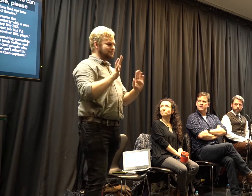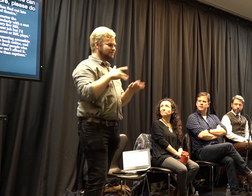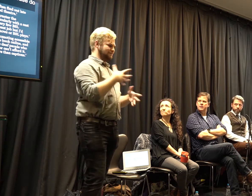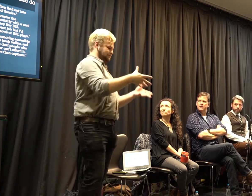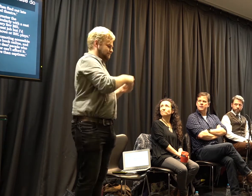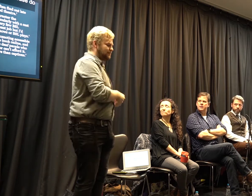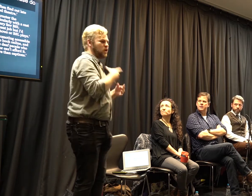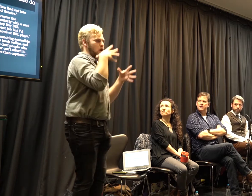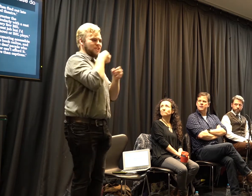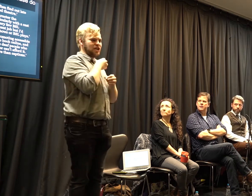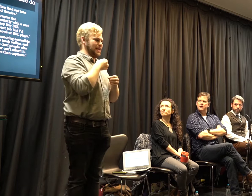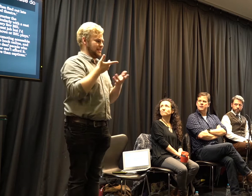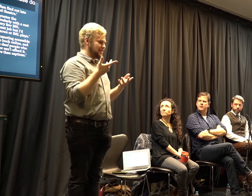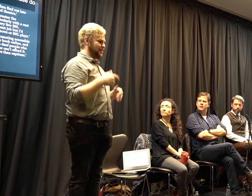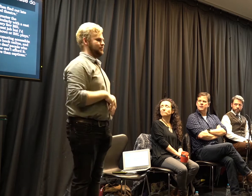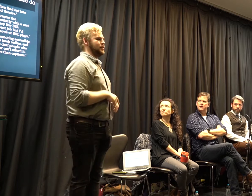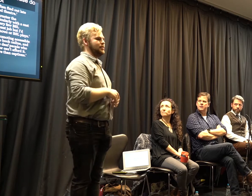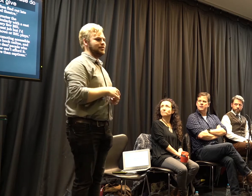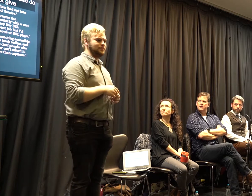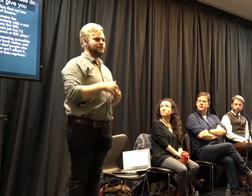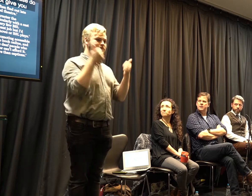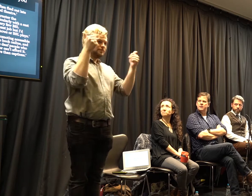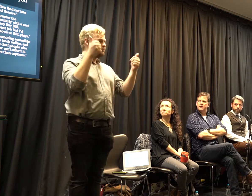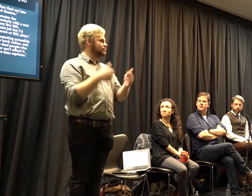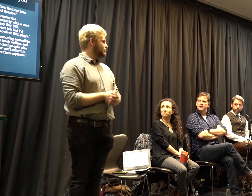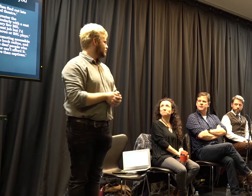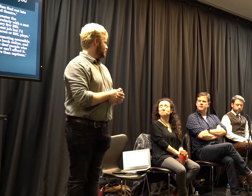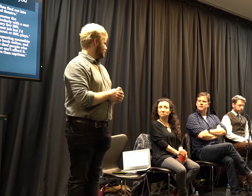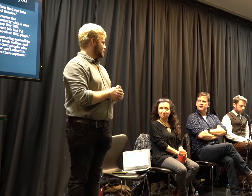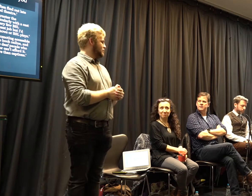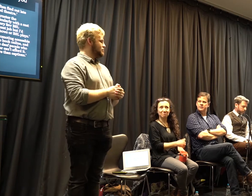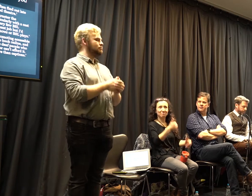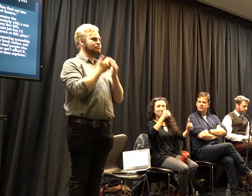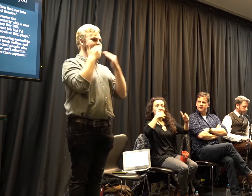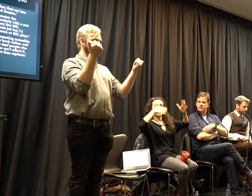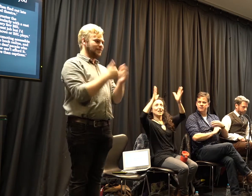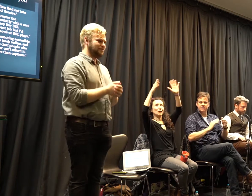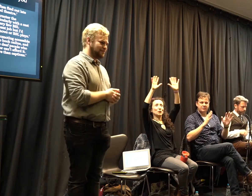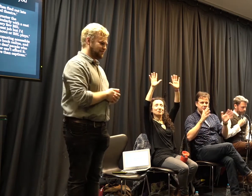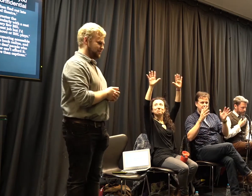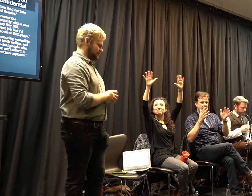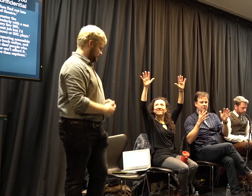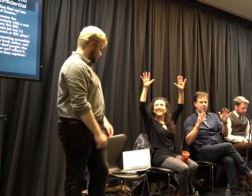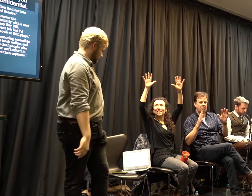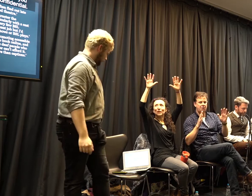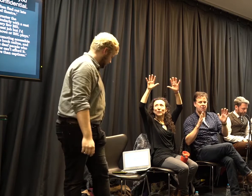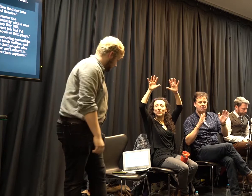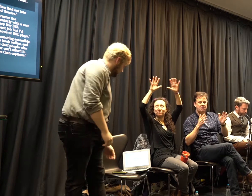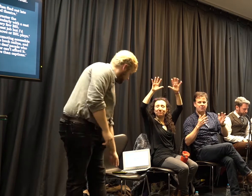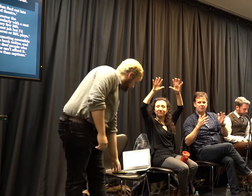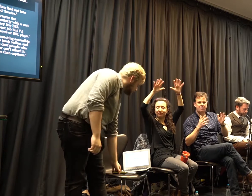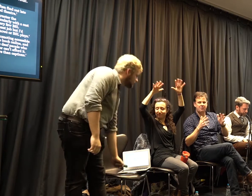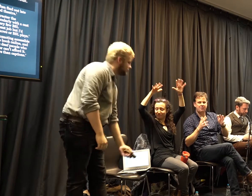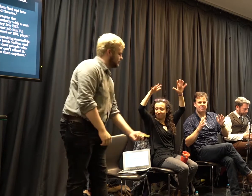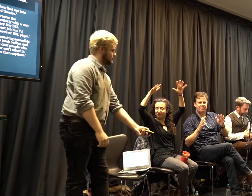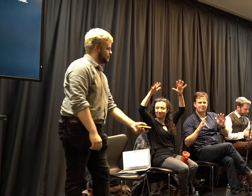Unfortunately, I cannot give you the copy of my research as it is currently confidential. So thank you all, and that was a